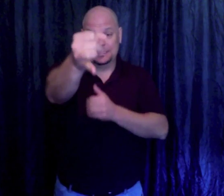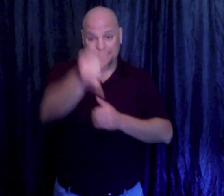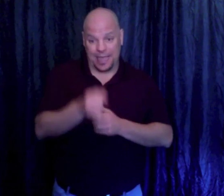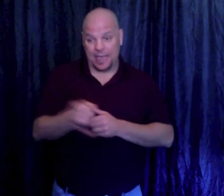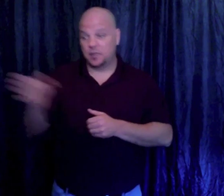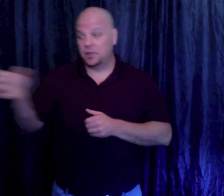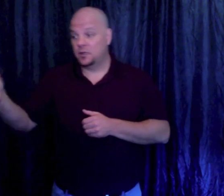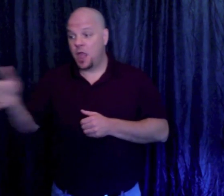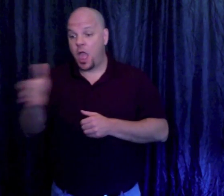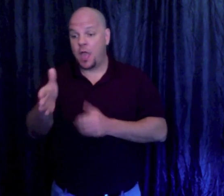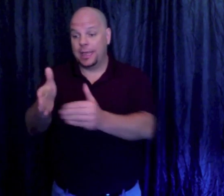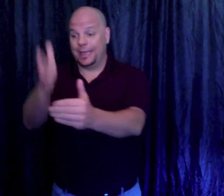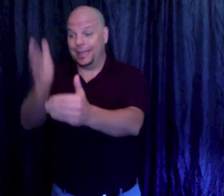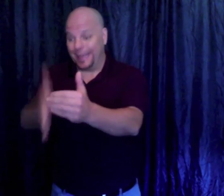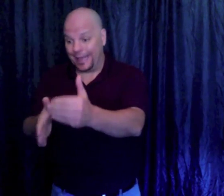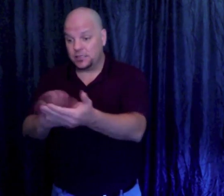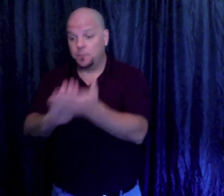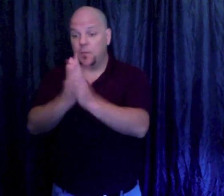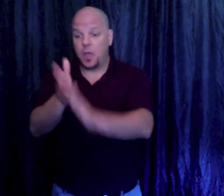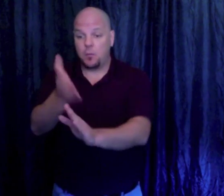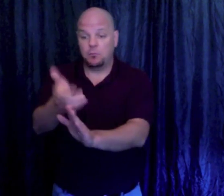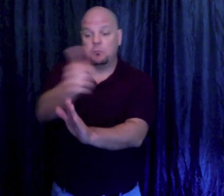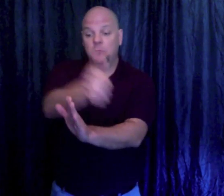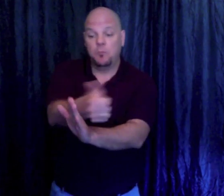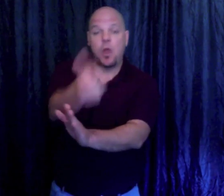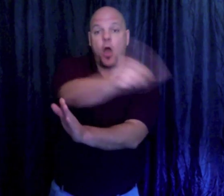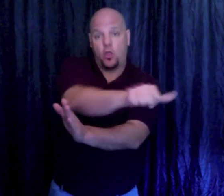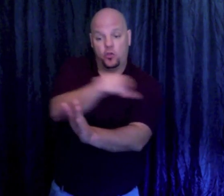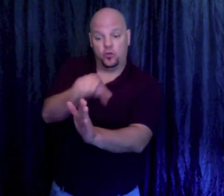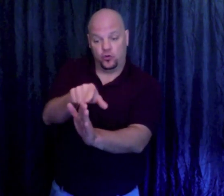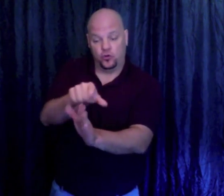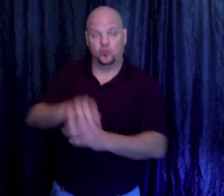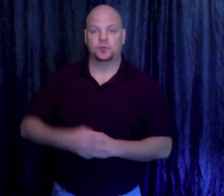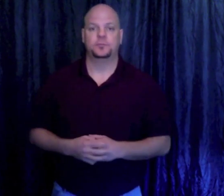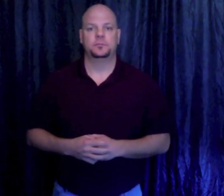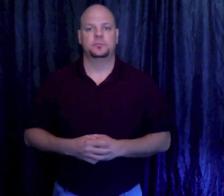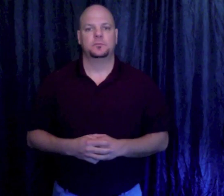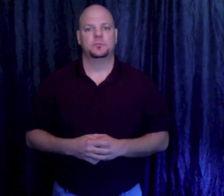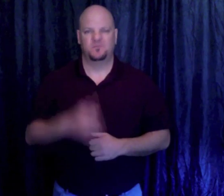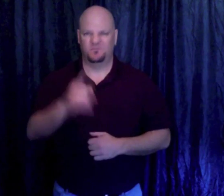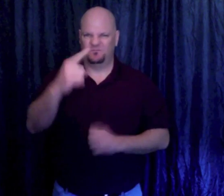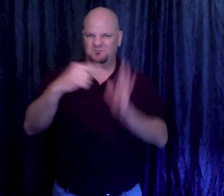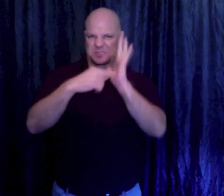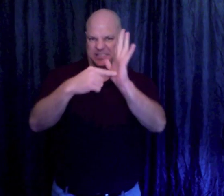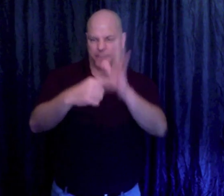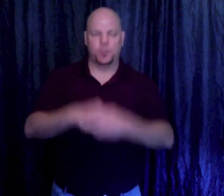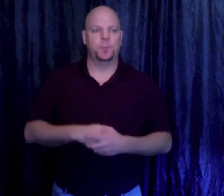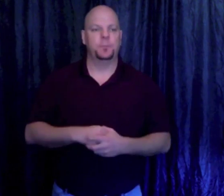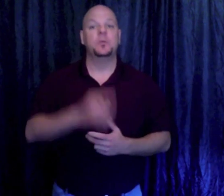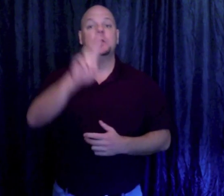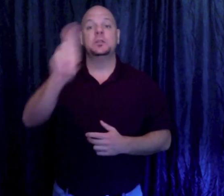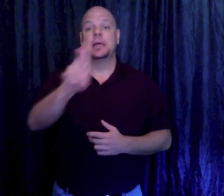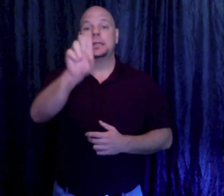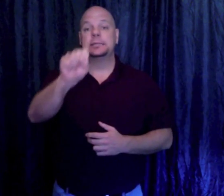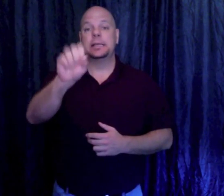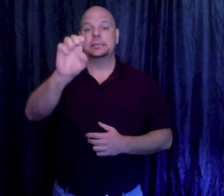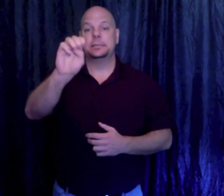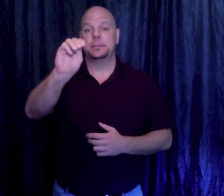else. So if you think of an example, if you take, for example, the U.S. map, there is a distinct